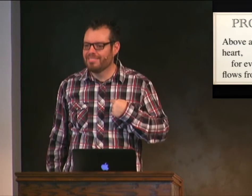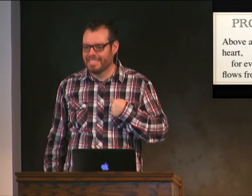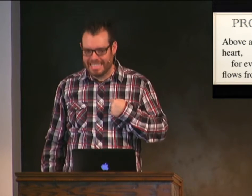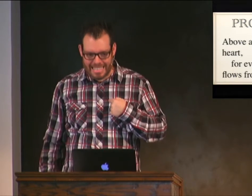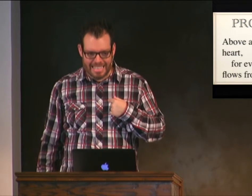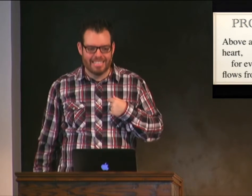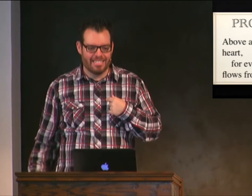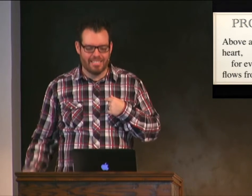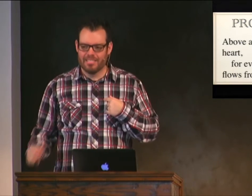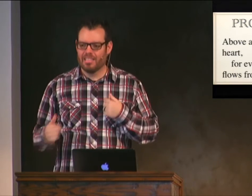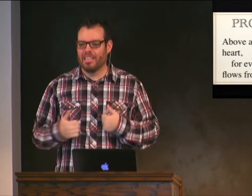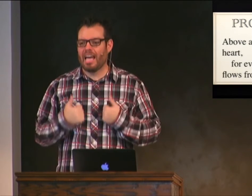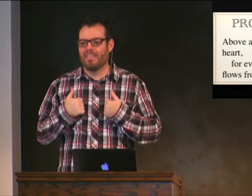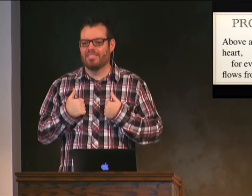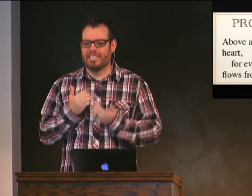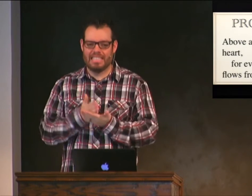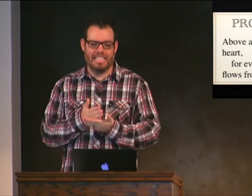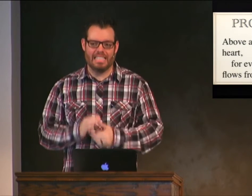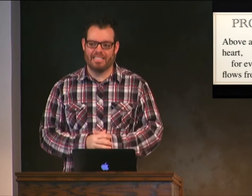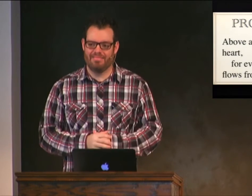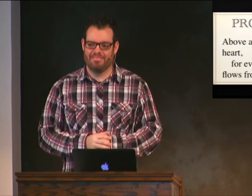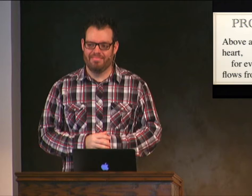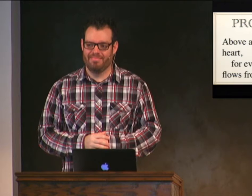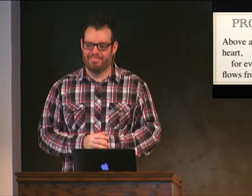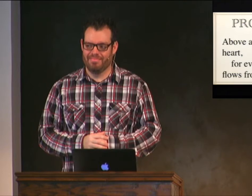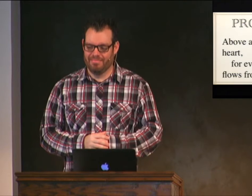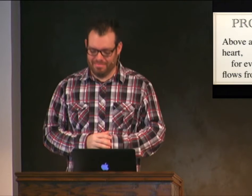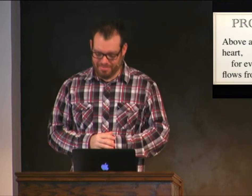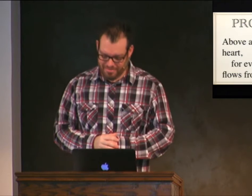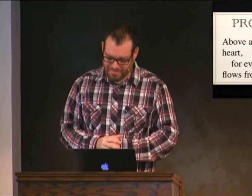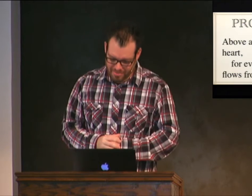Lord, life ceases.